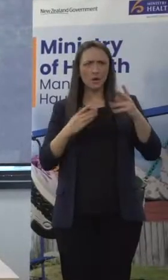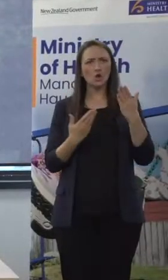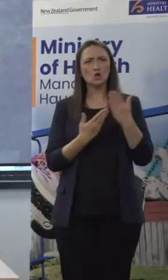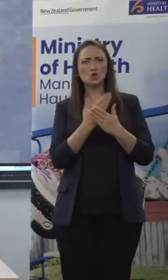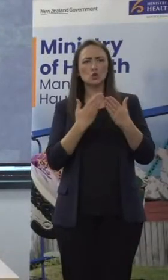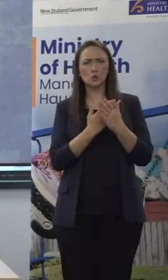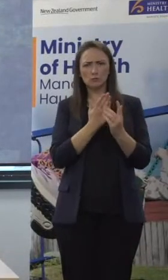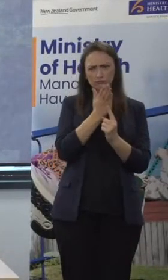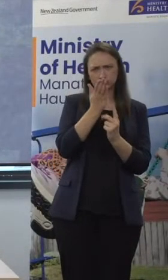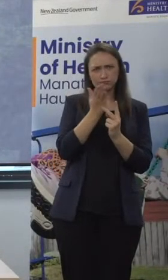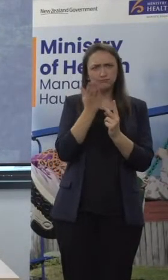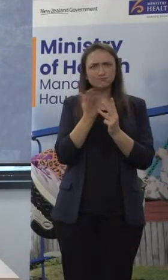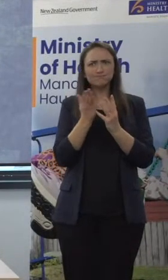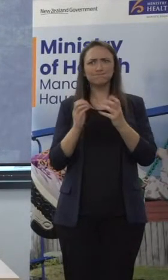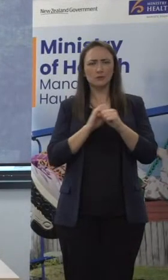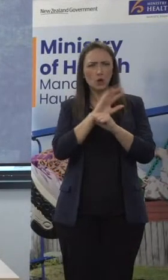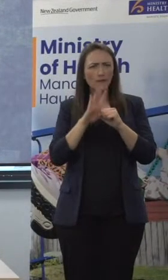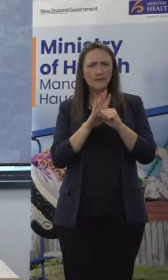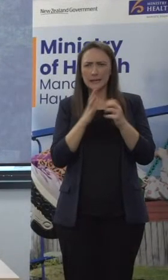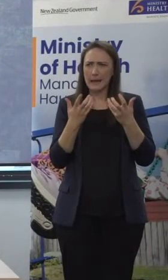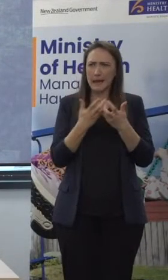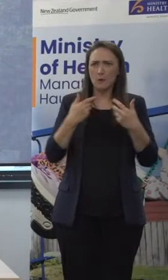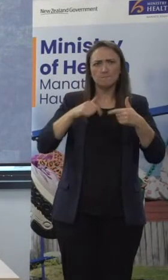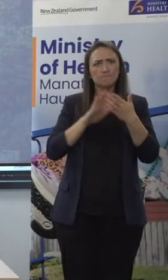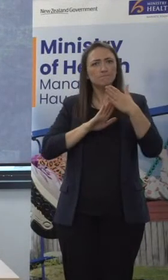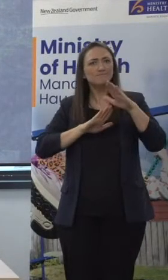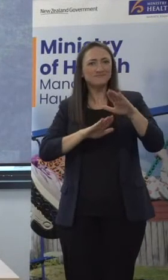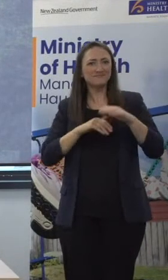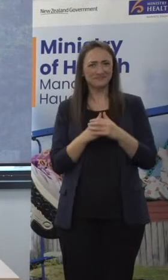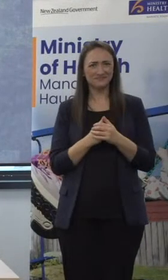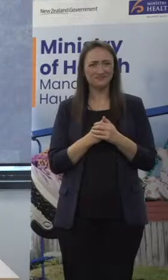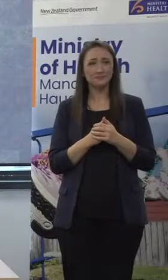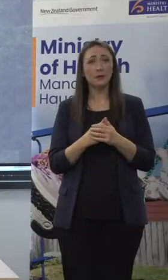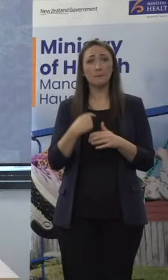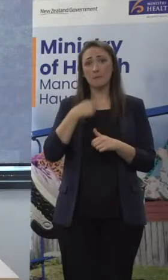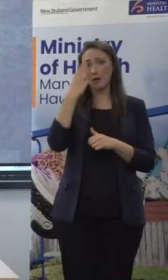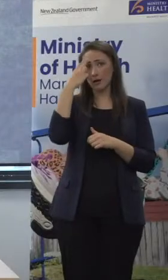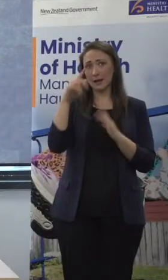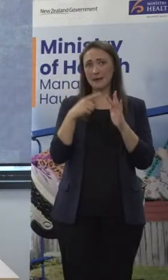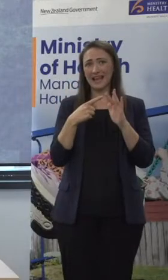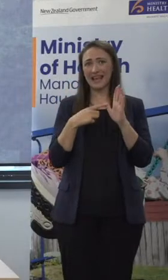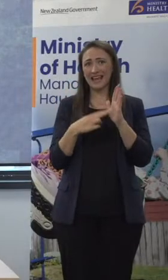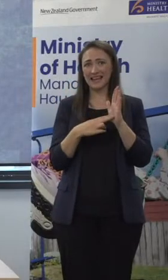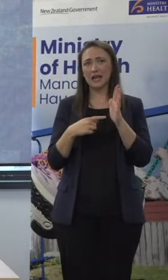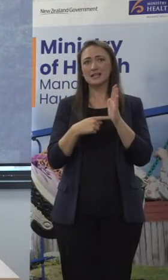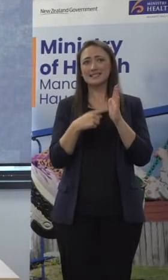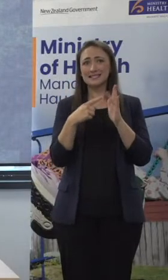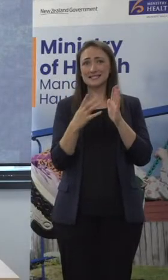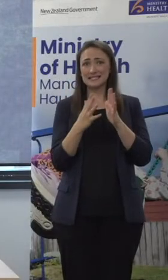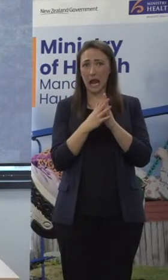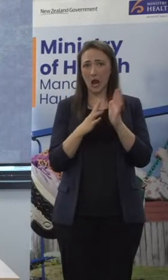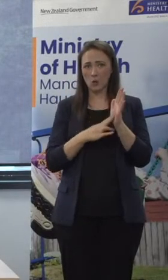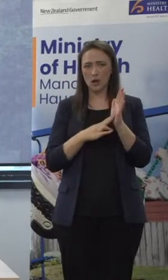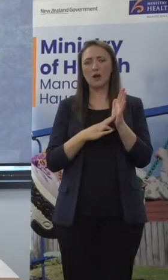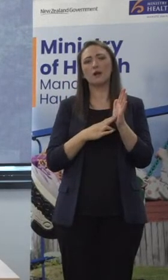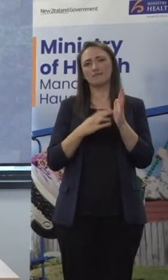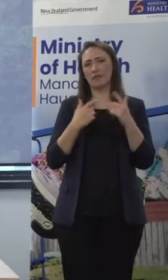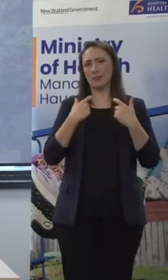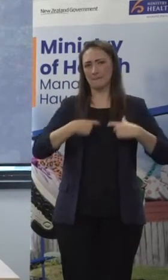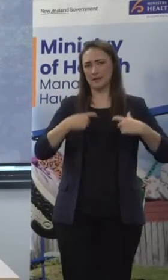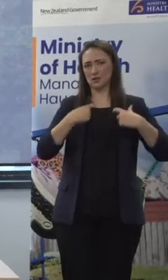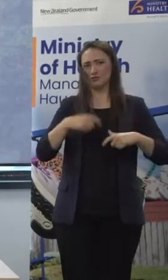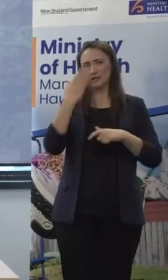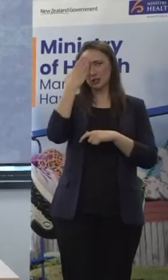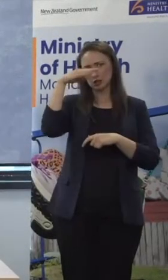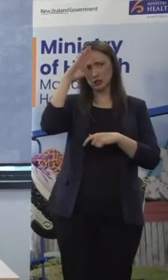in Aotearoa, New Zealand. So my name is Ian Town, I'm the Ministry's Chief Science Advisor, and I'm delighted today to be